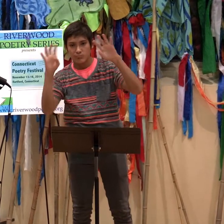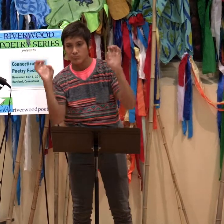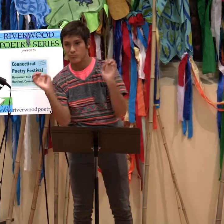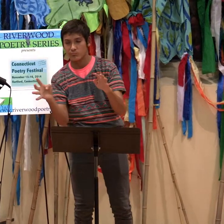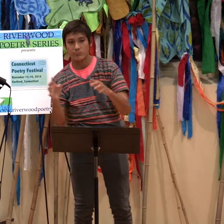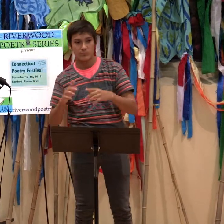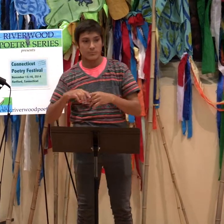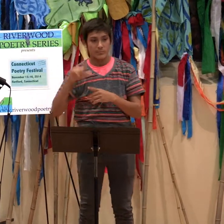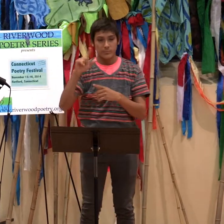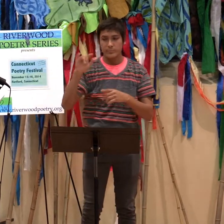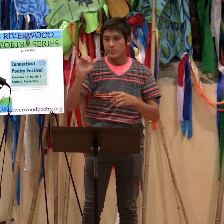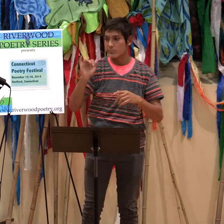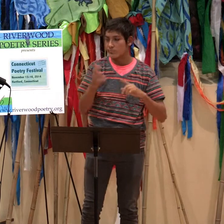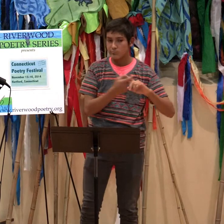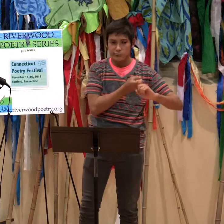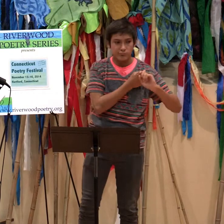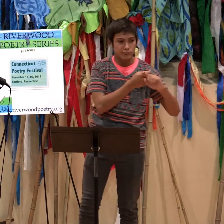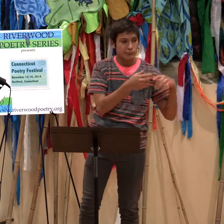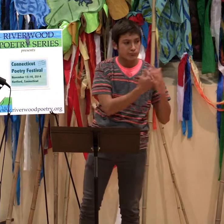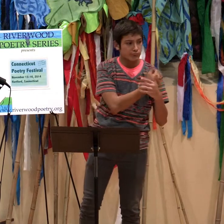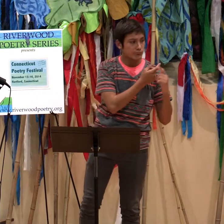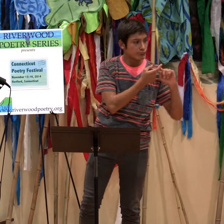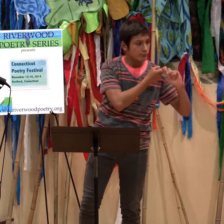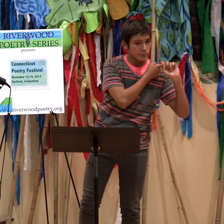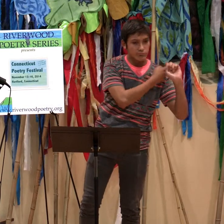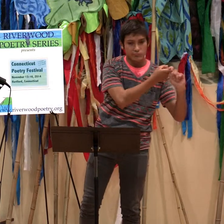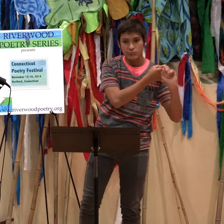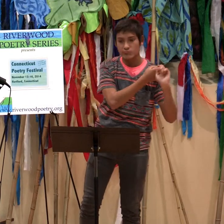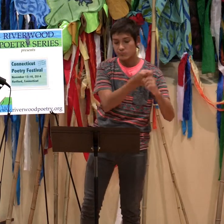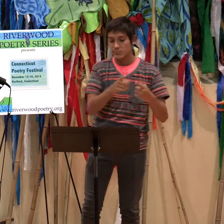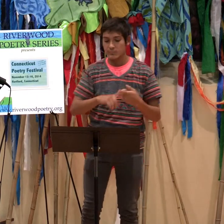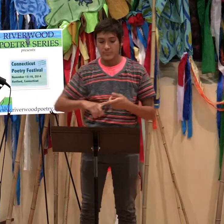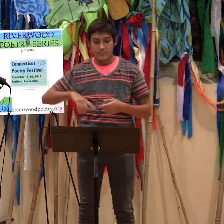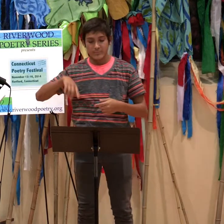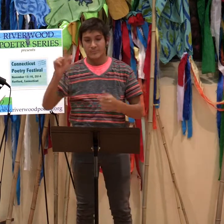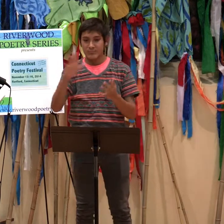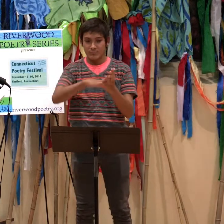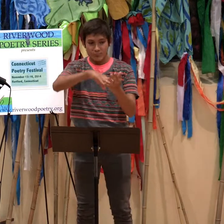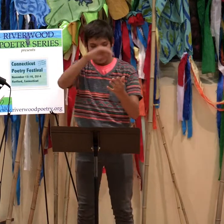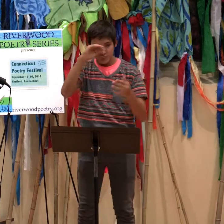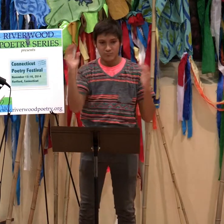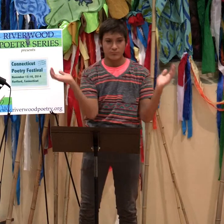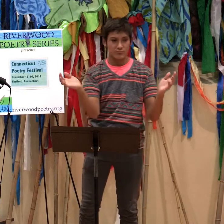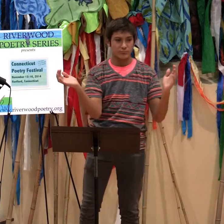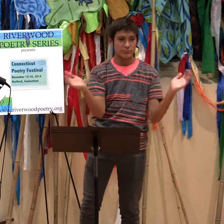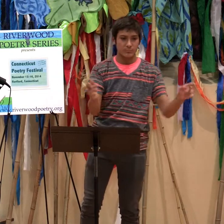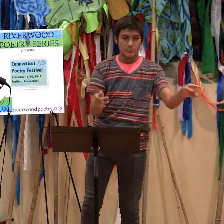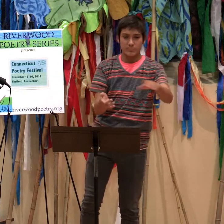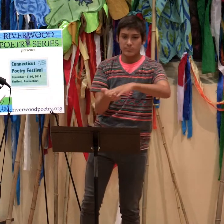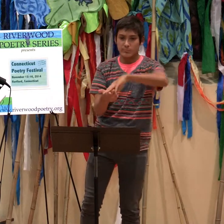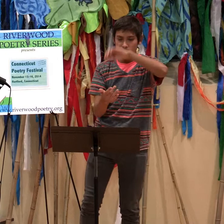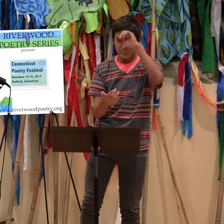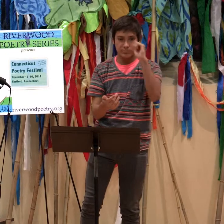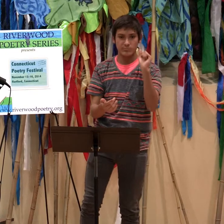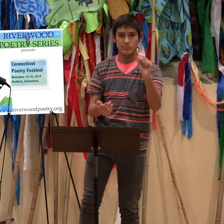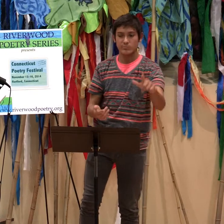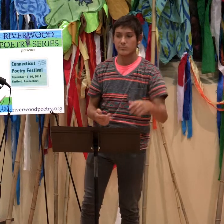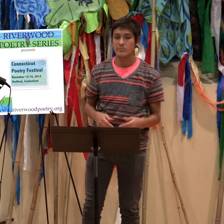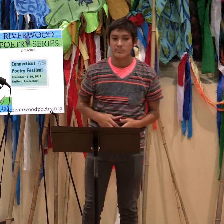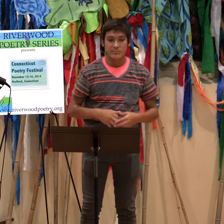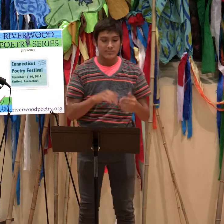what's up? L, liking my new friends. L, learning to chat with them.